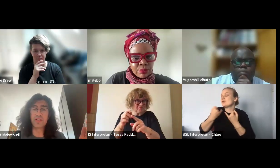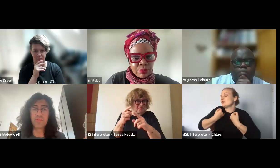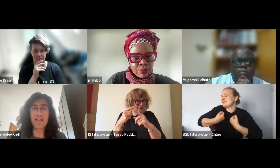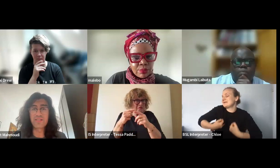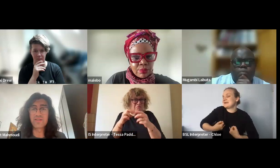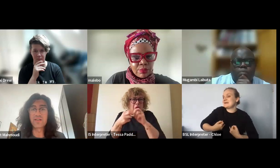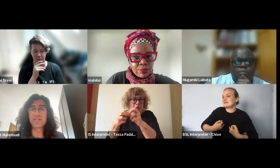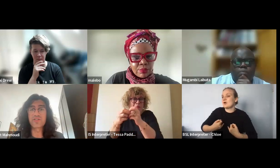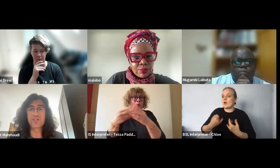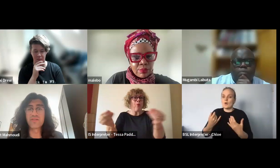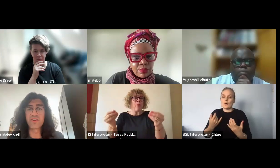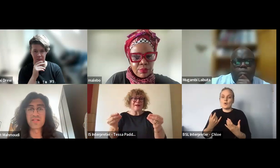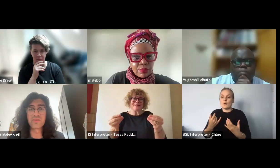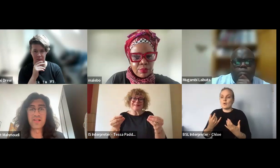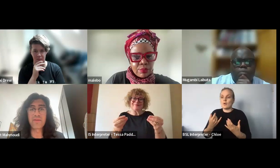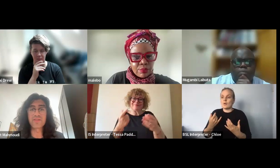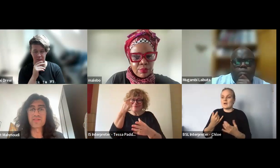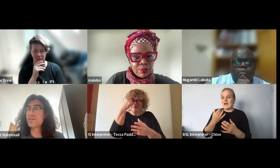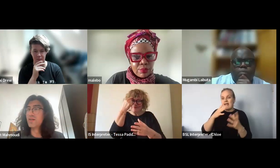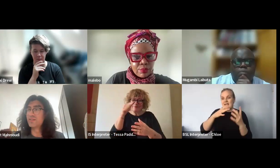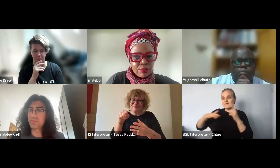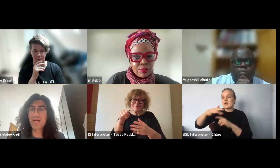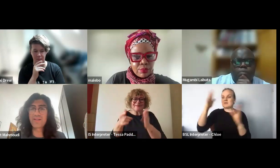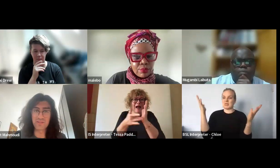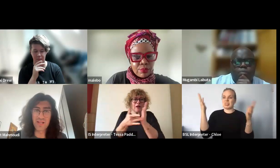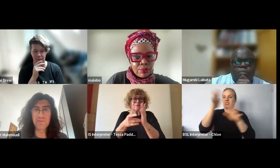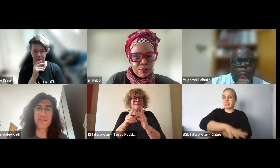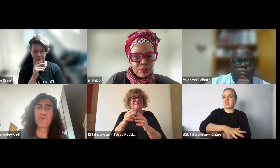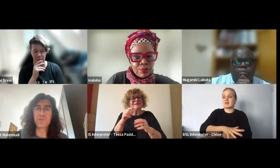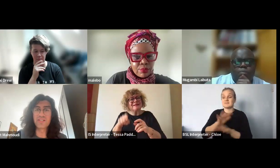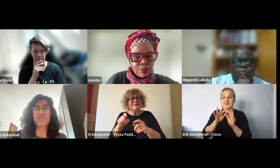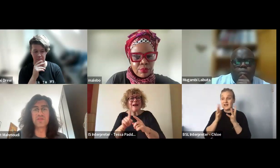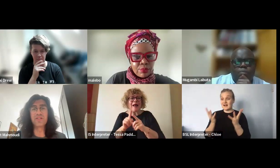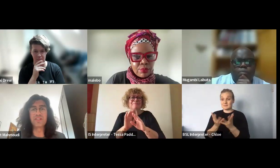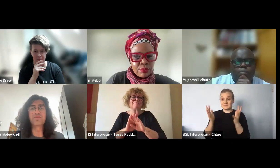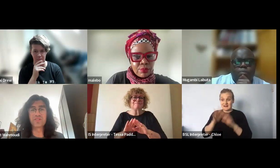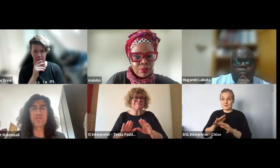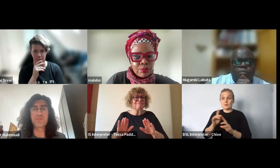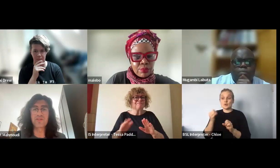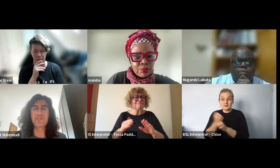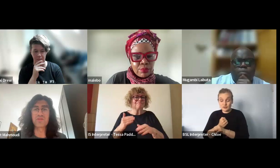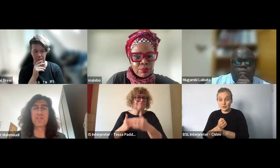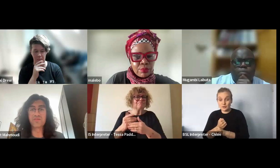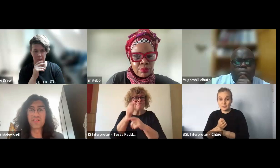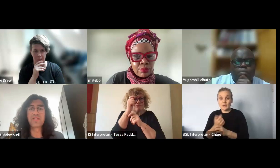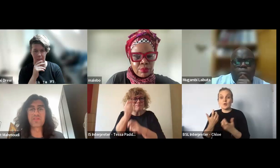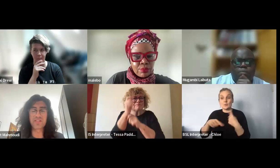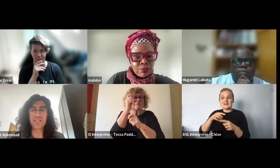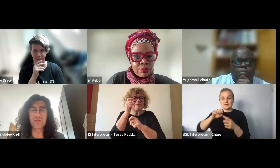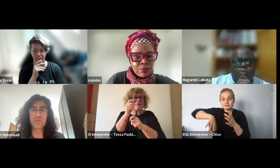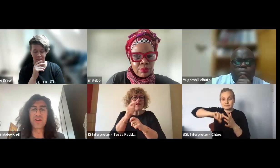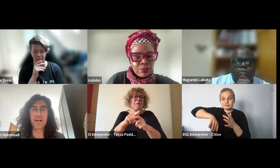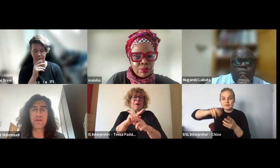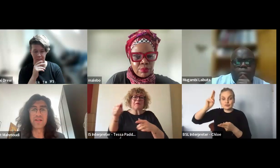for planetary degradation, environmental collapse, it's the planet is collapsing. What do we need to do? We need to reduce emissions and we need to